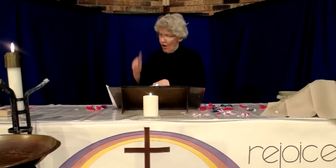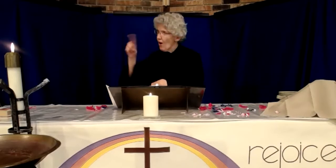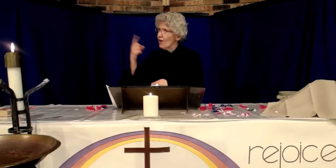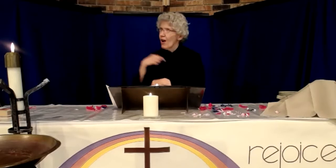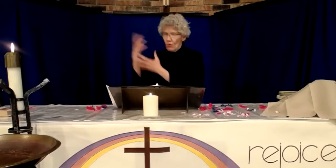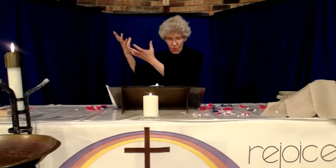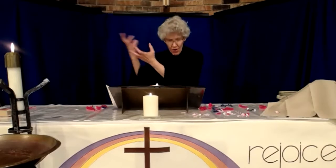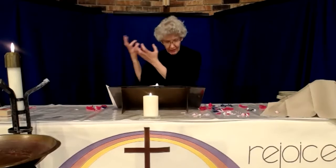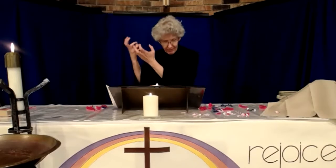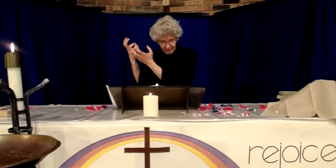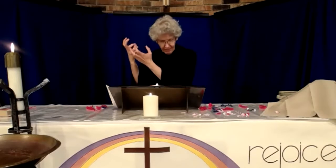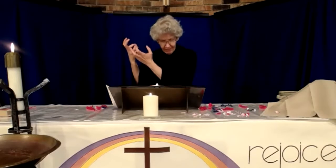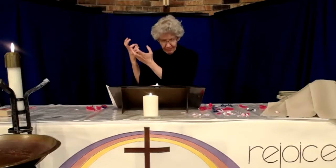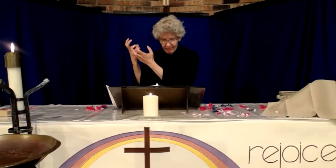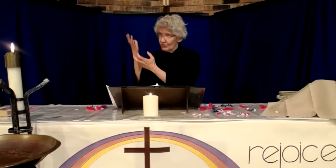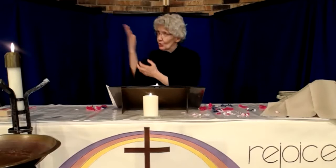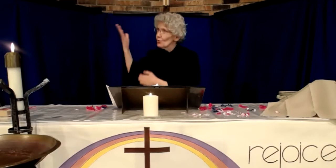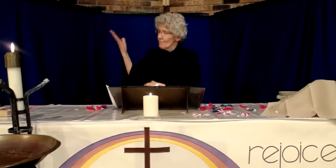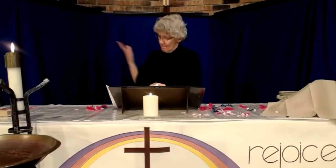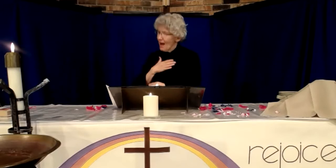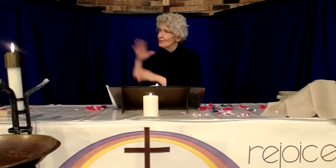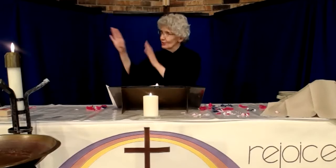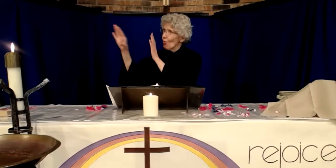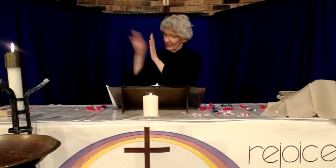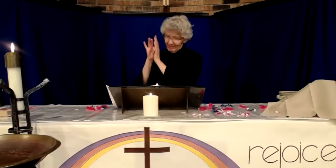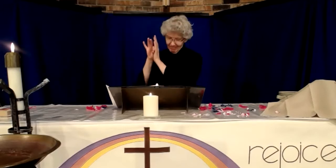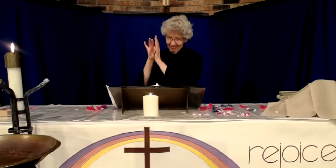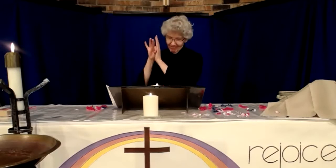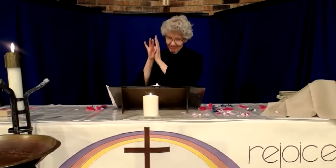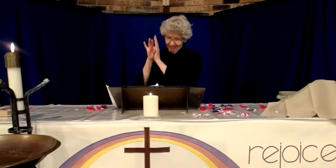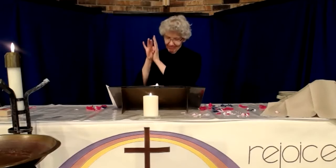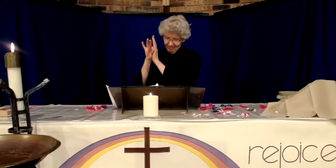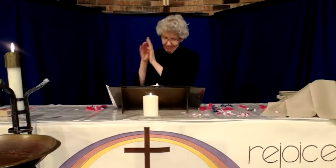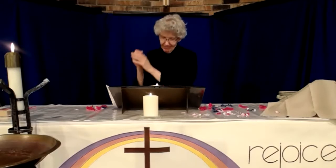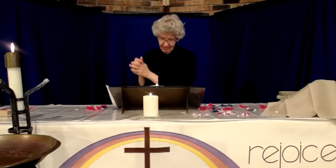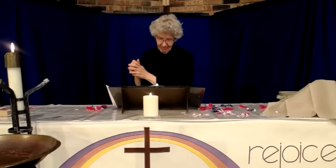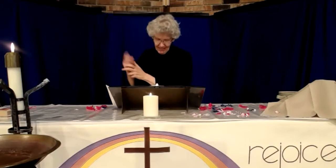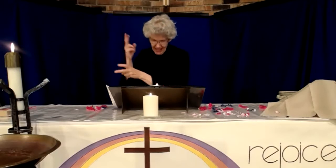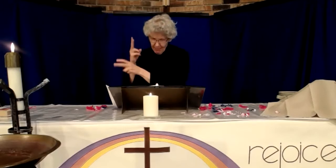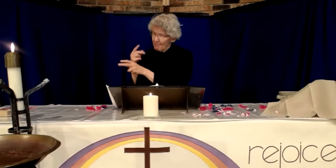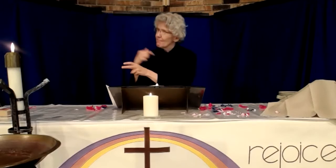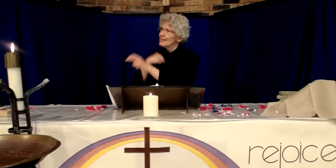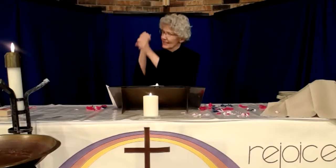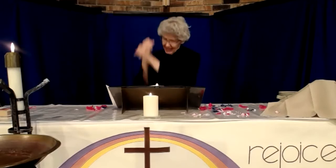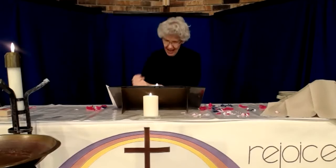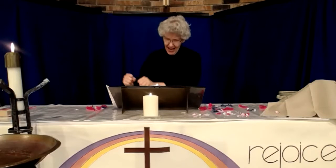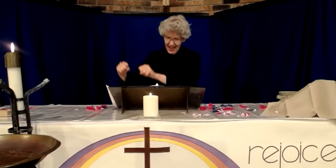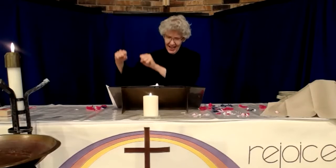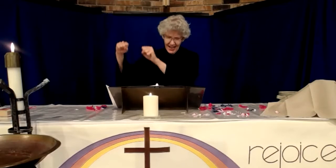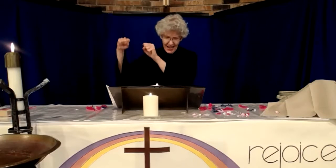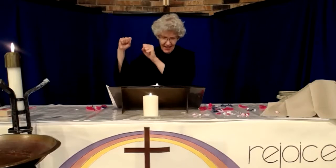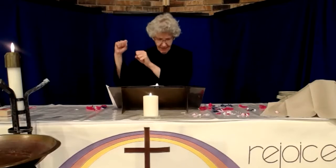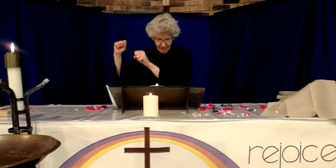You, Lord, are all I want. You are my choice, and you keep me